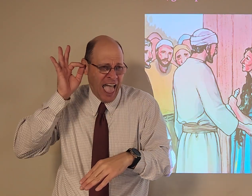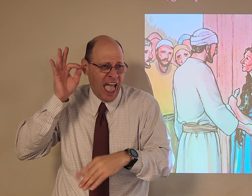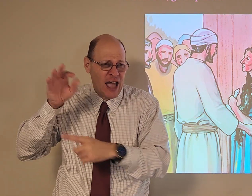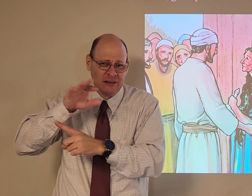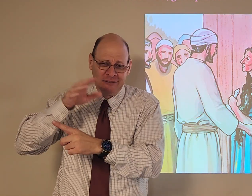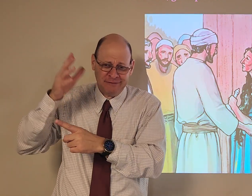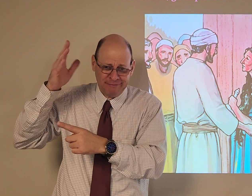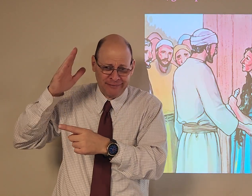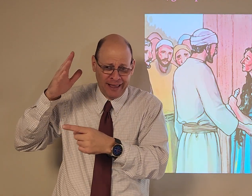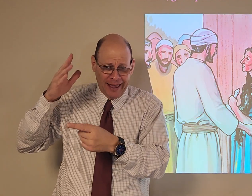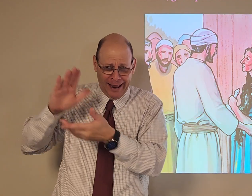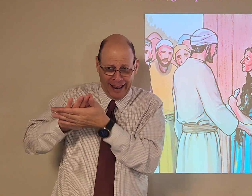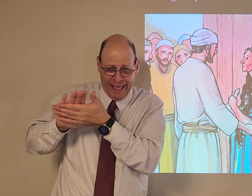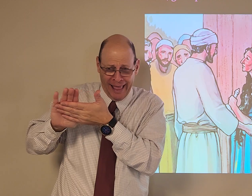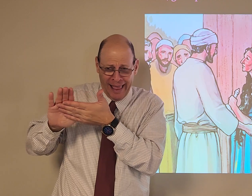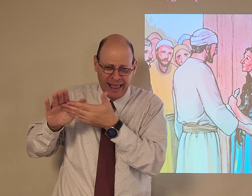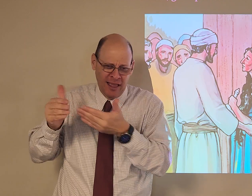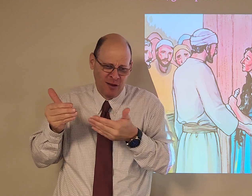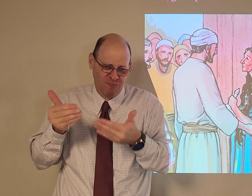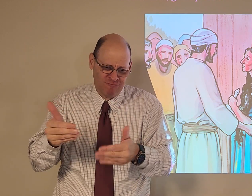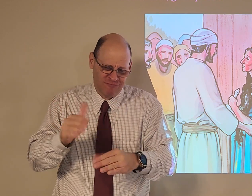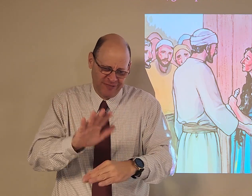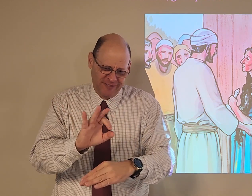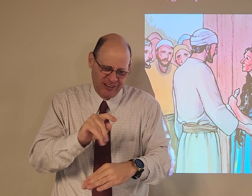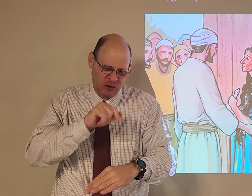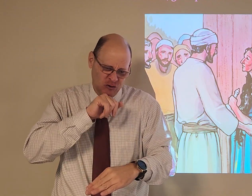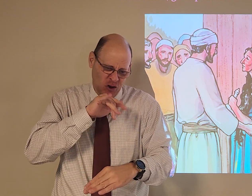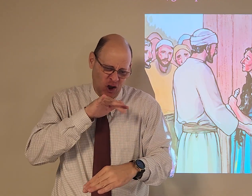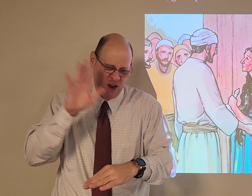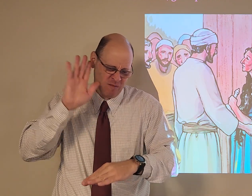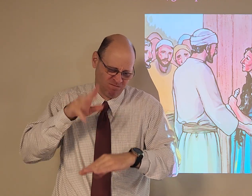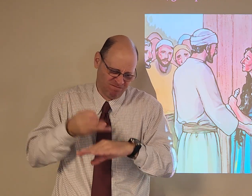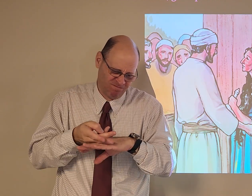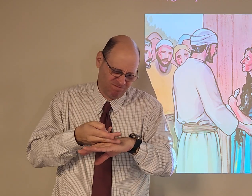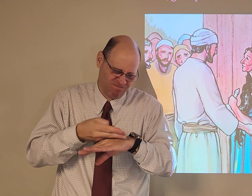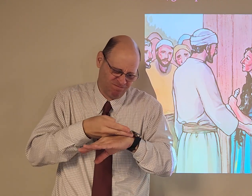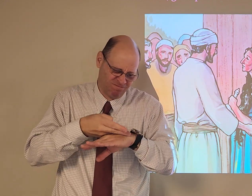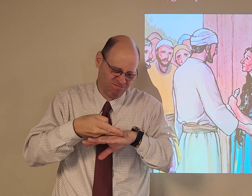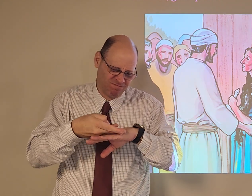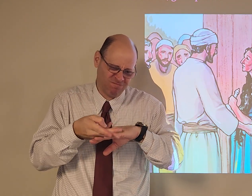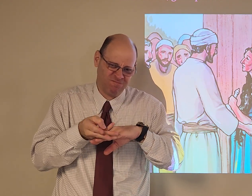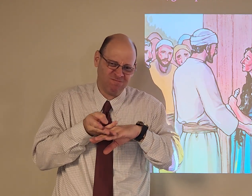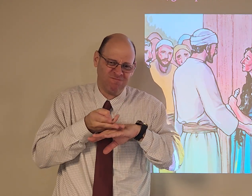oil. And she poured it on Jesus, because he meant more to her than that oil.